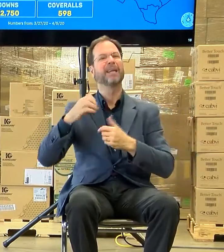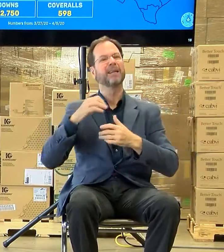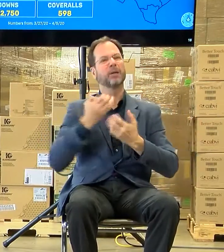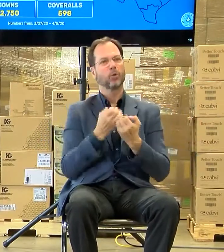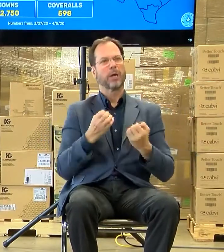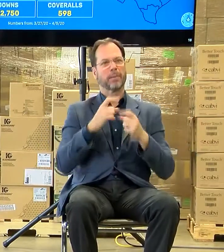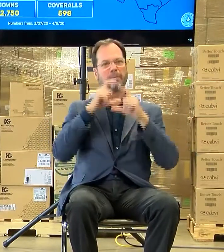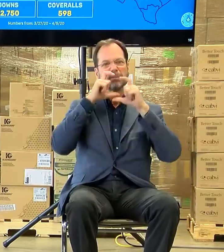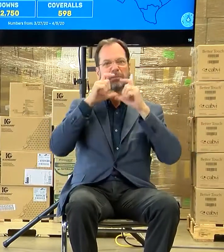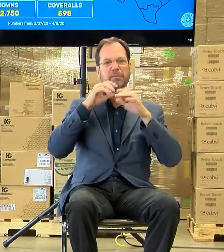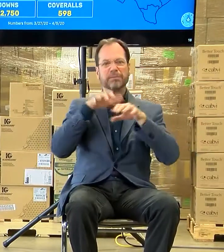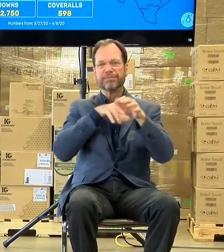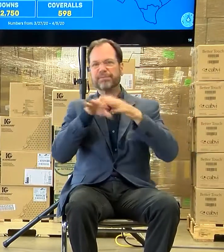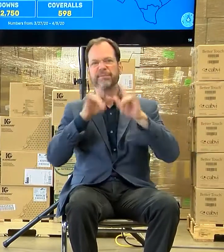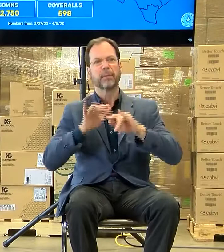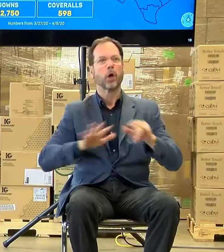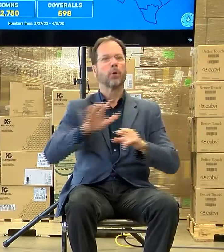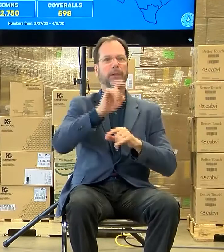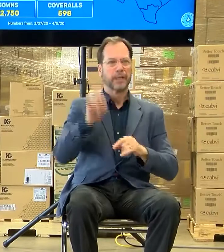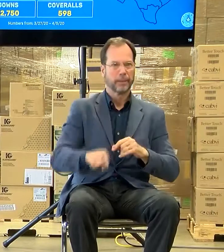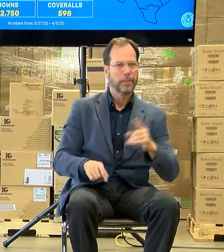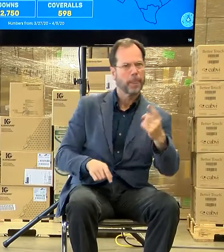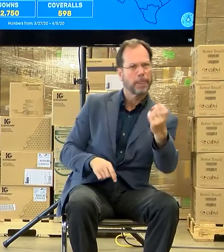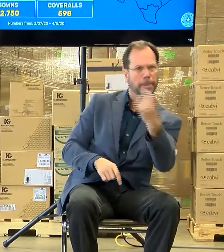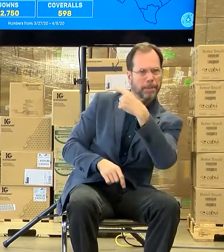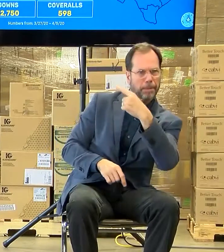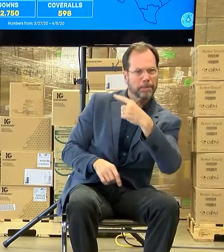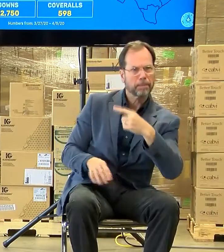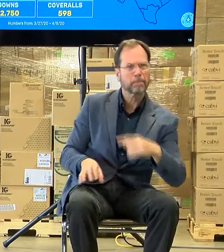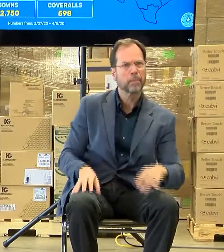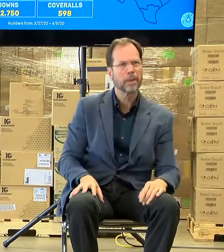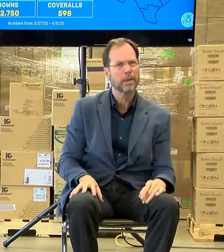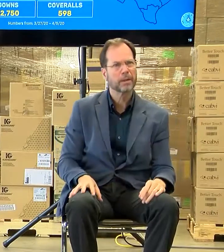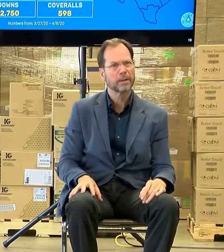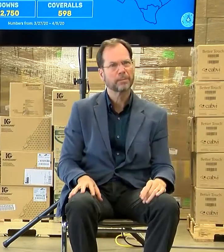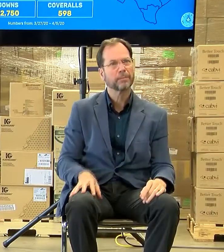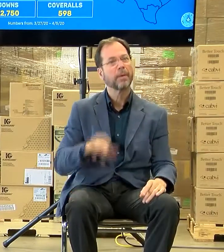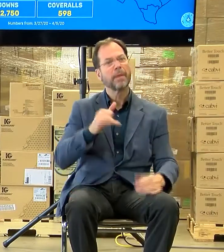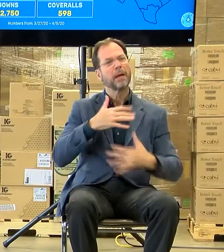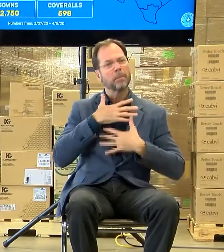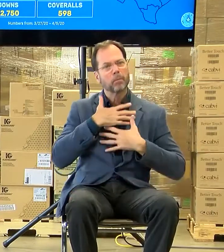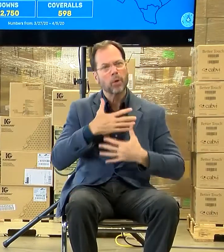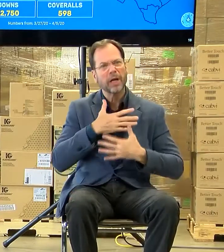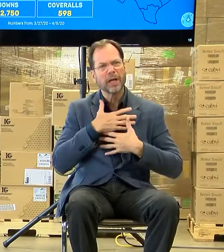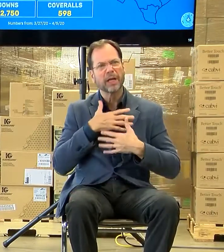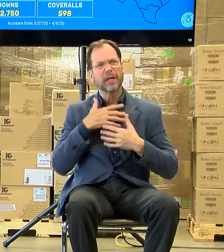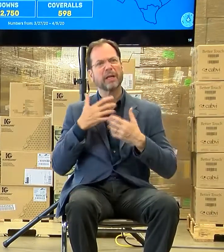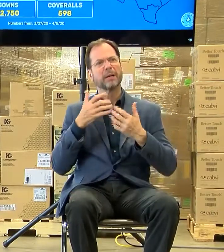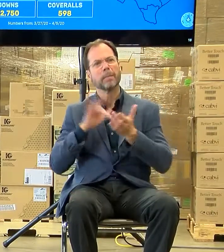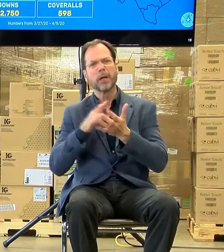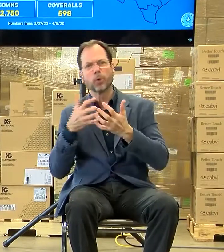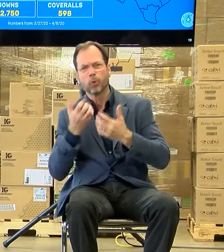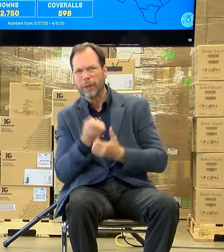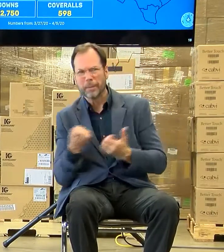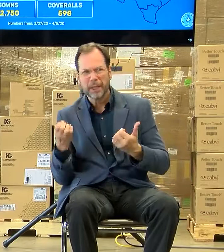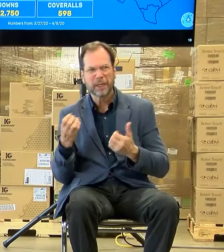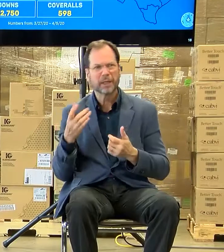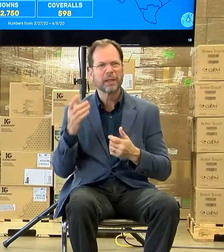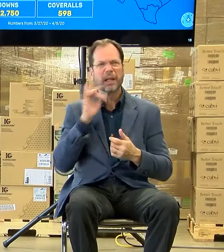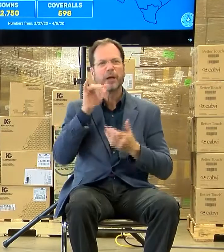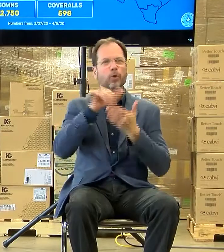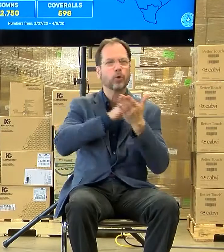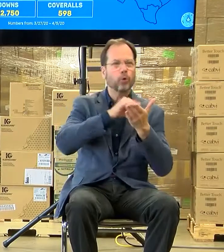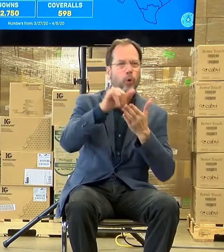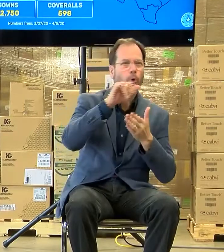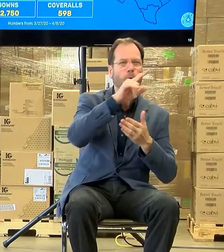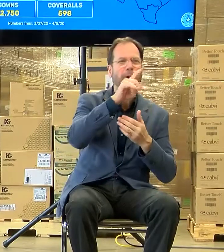state of Texas. So will Texas be lending ventilators or any other medical equipment to other states like New York